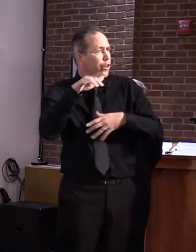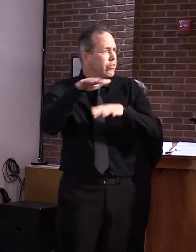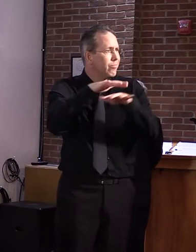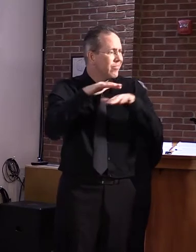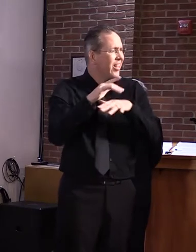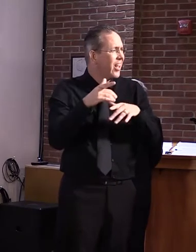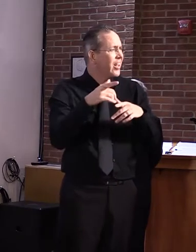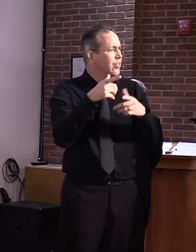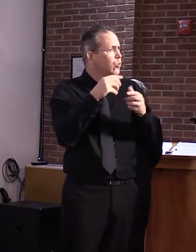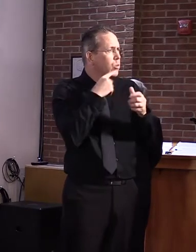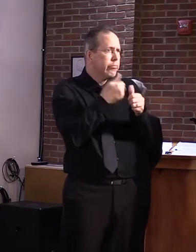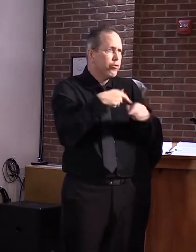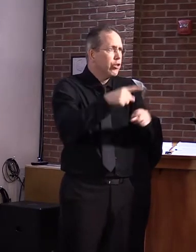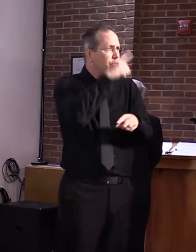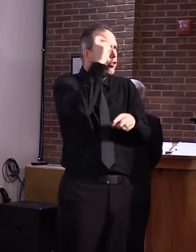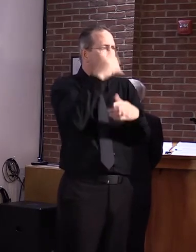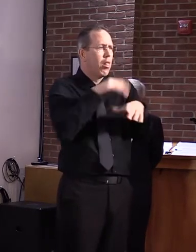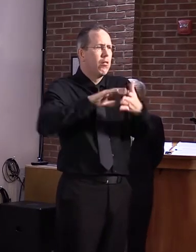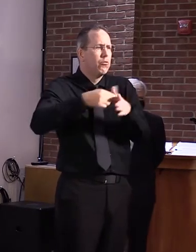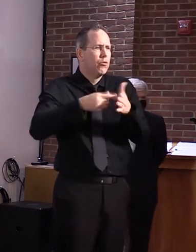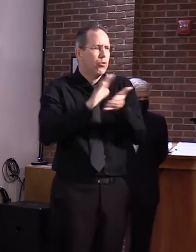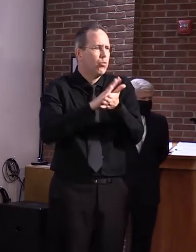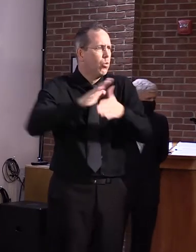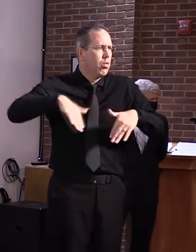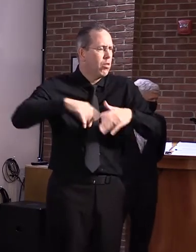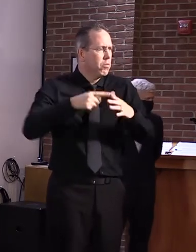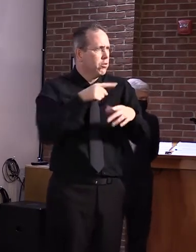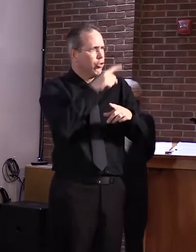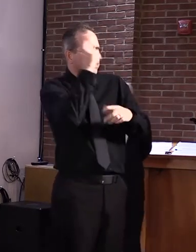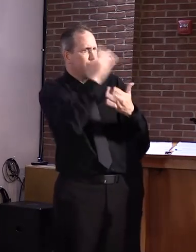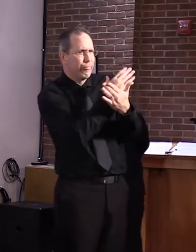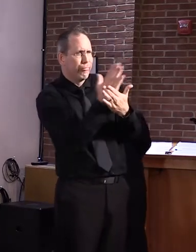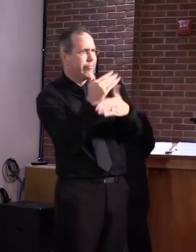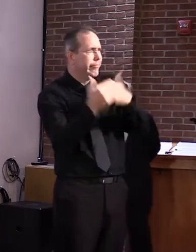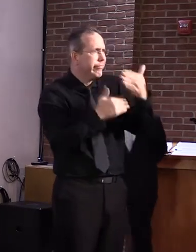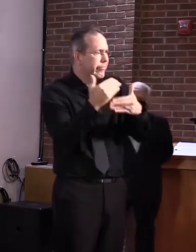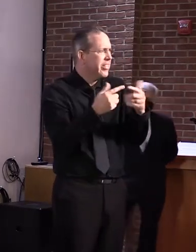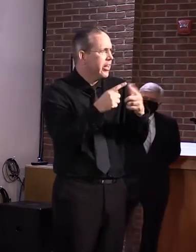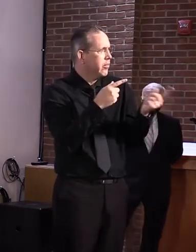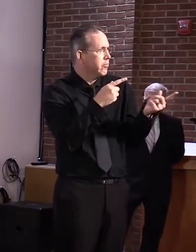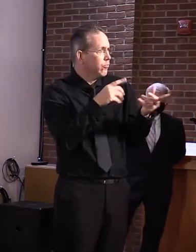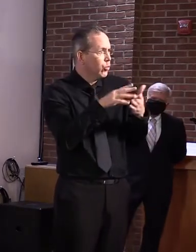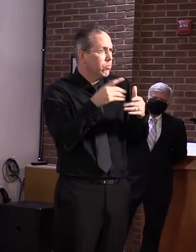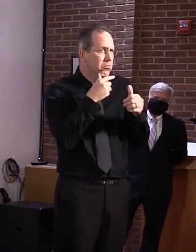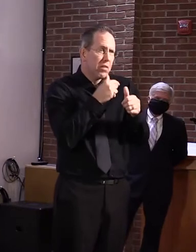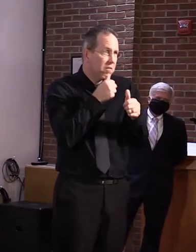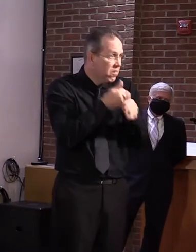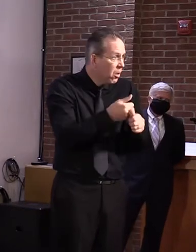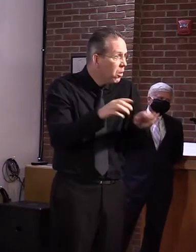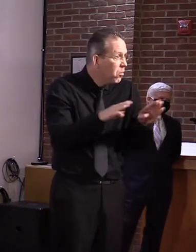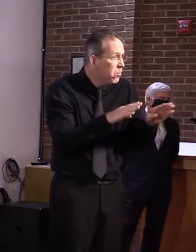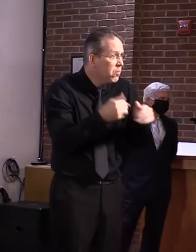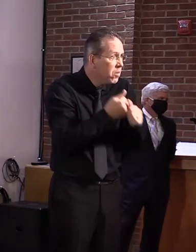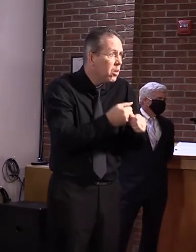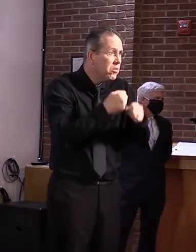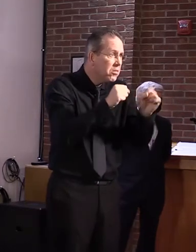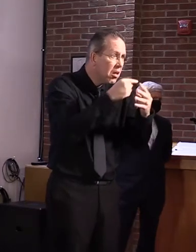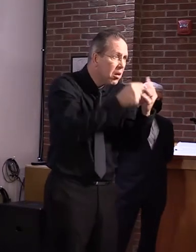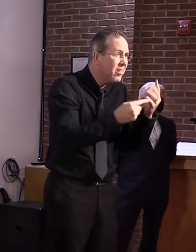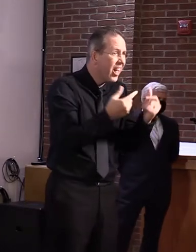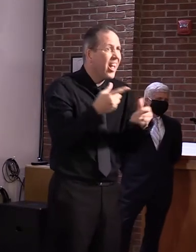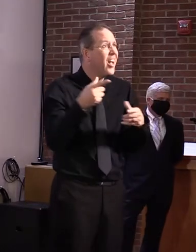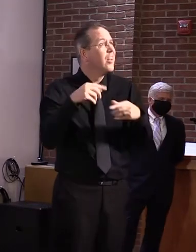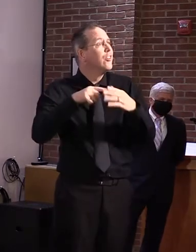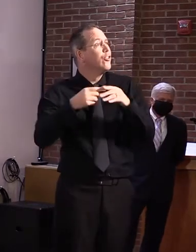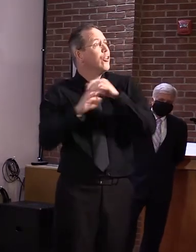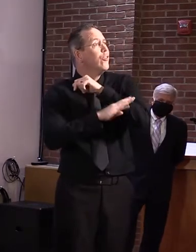to be our spokesman forever. He's amazing, and I agree with everything he said. So, look, as I said before,